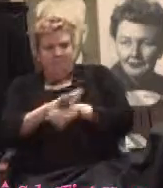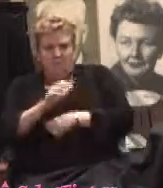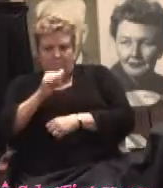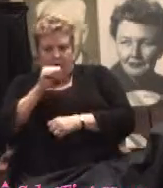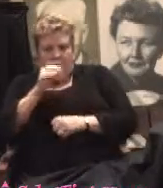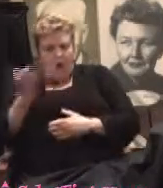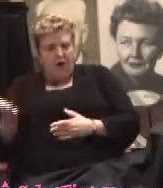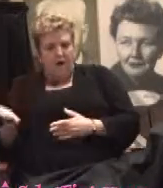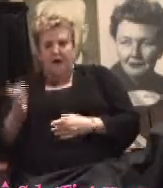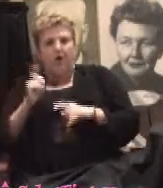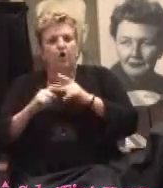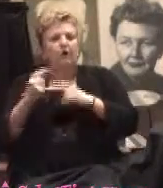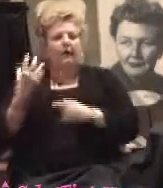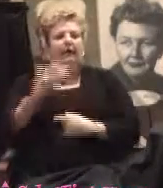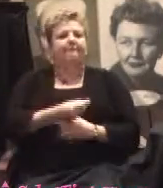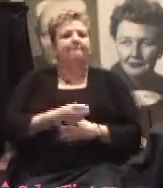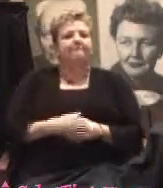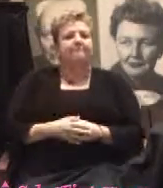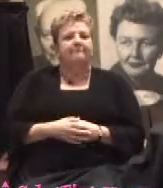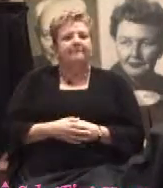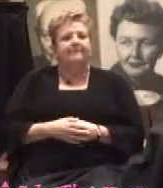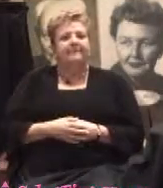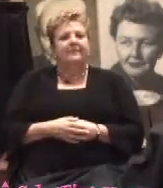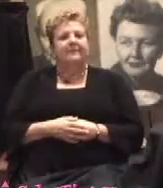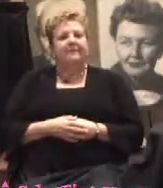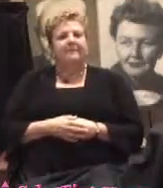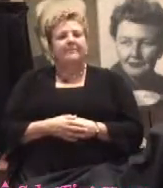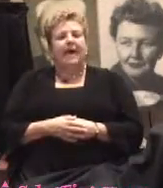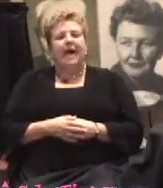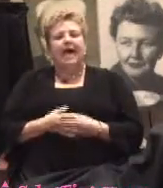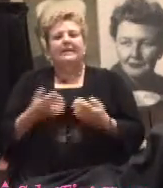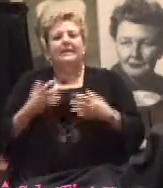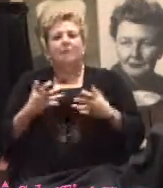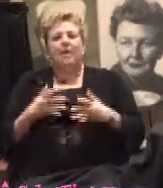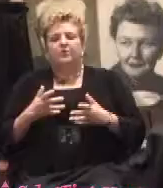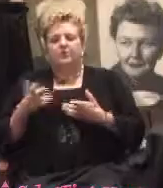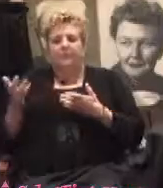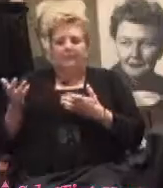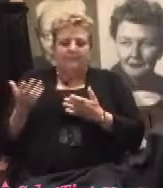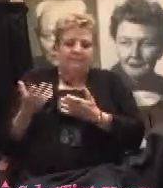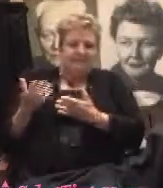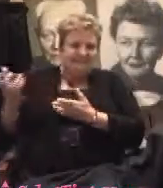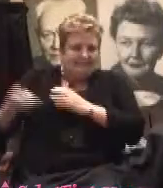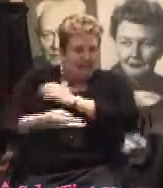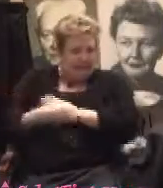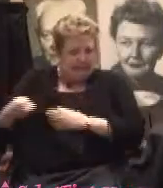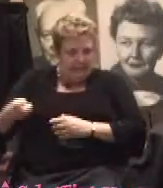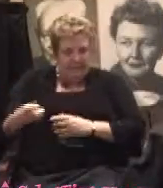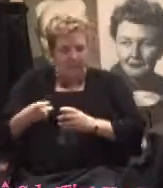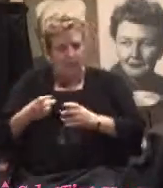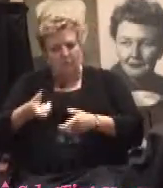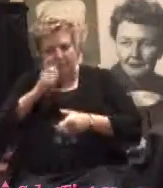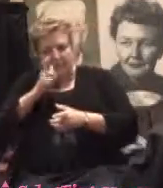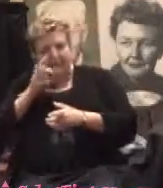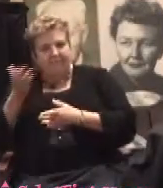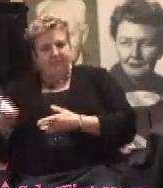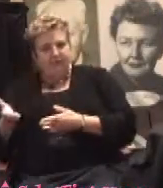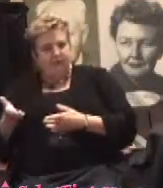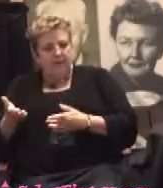it. And I didn't want to take things away, I just drank what was there, and I passed out, and the morning manager would drive up, and I'd run out and